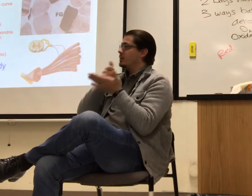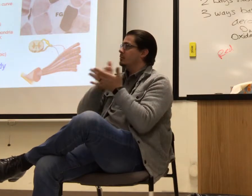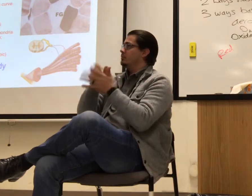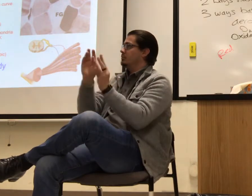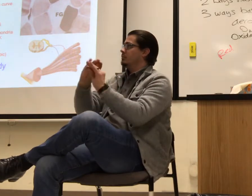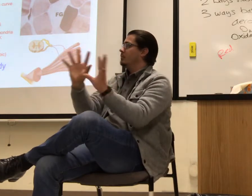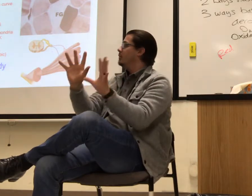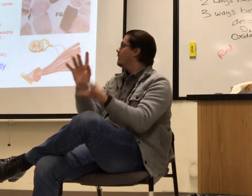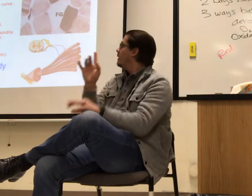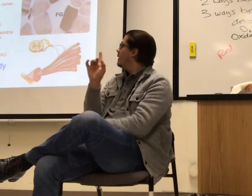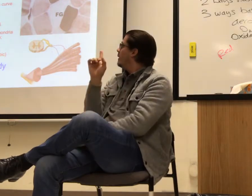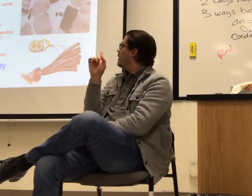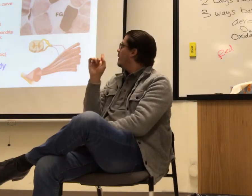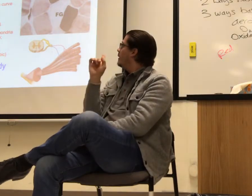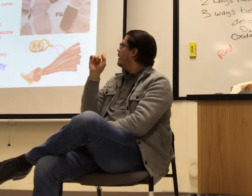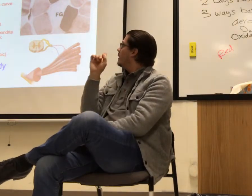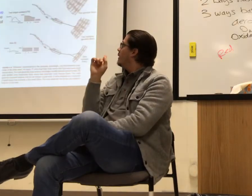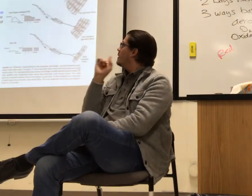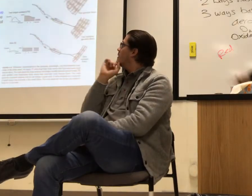do it